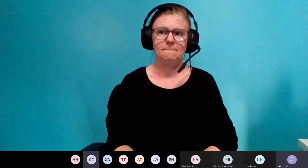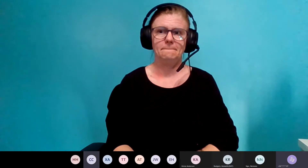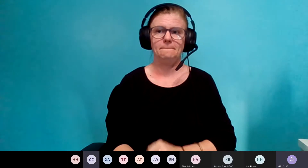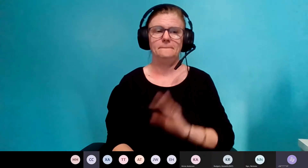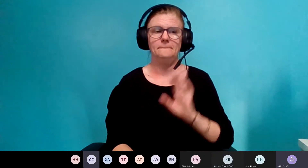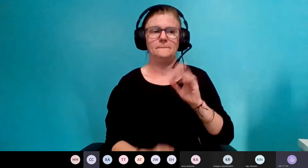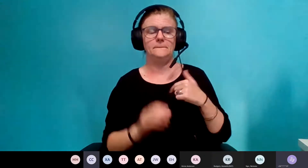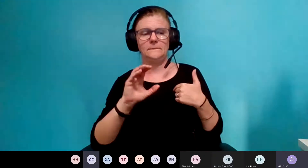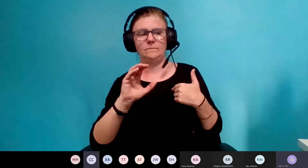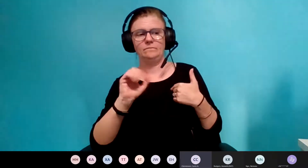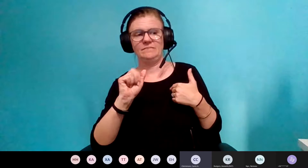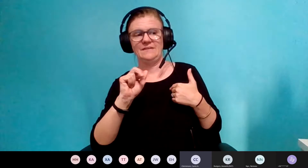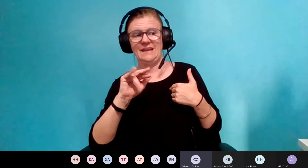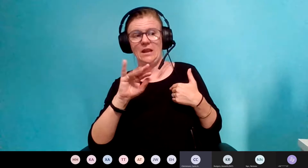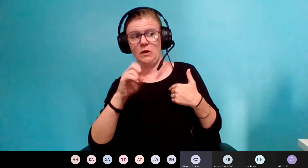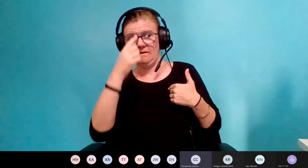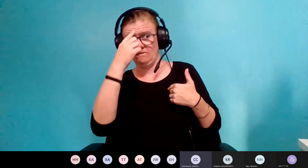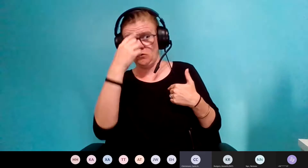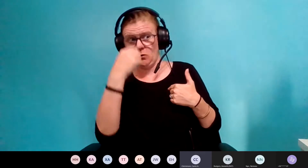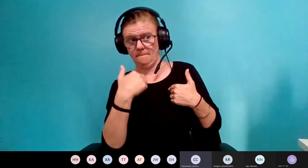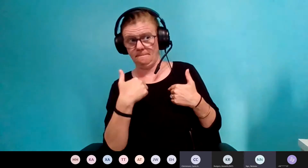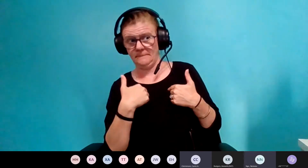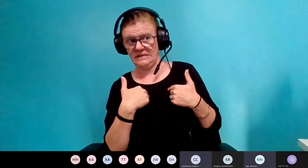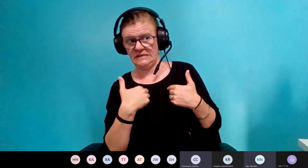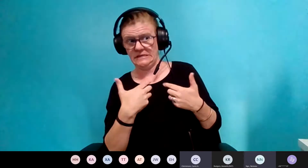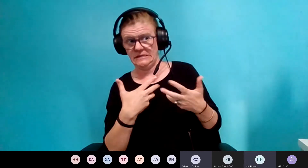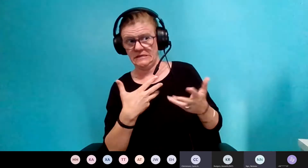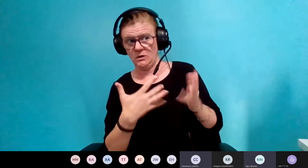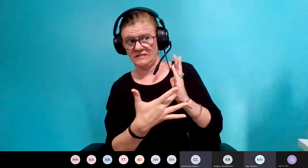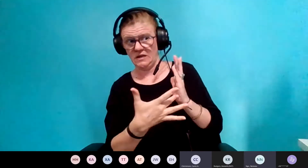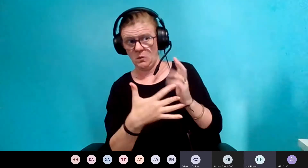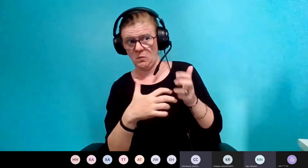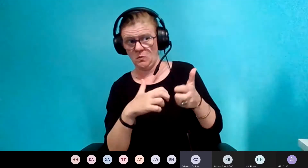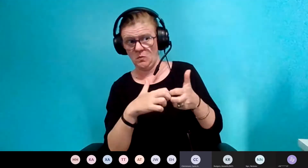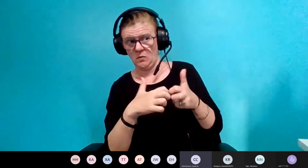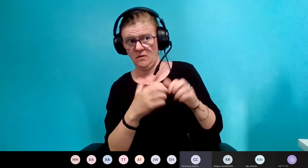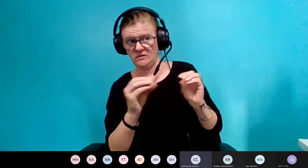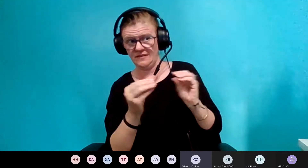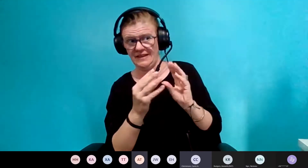I don't know if that pause is technical or if there's nothing to add.